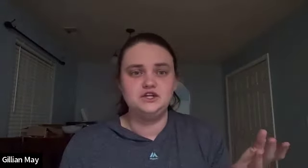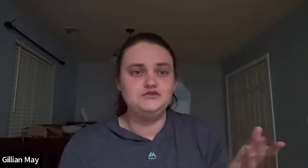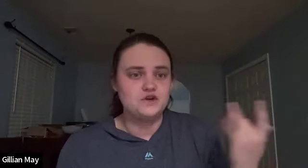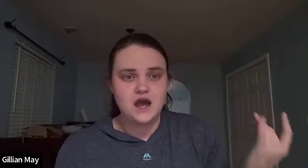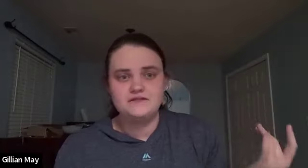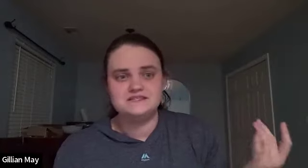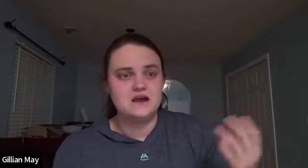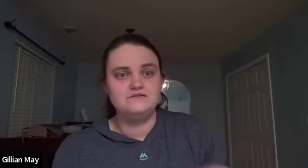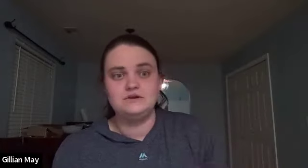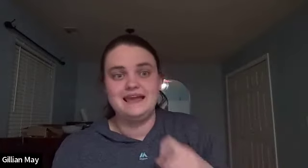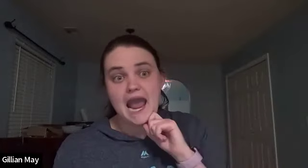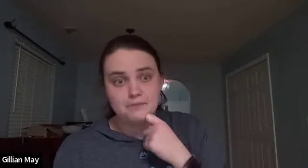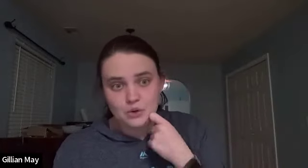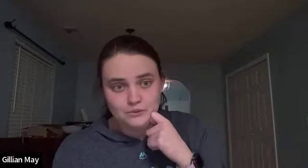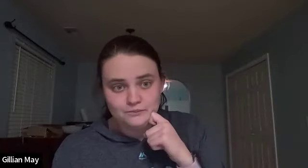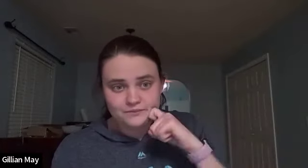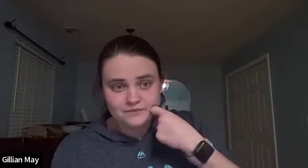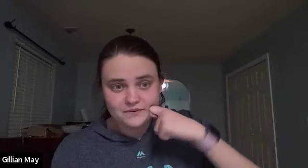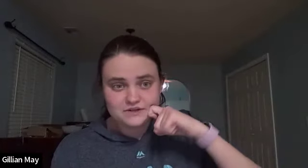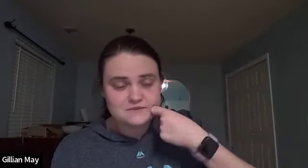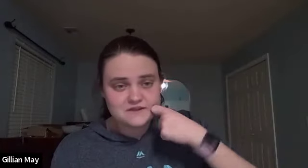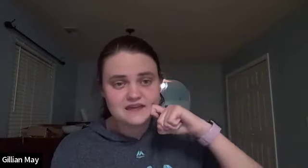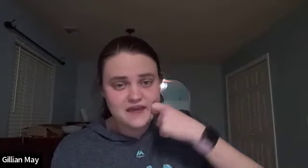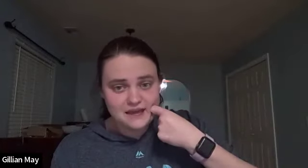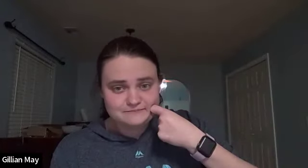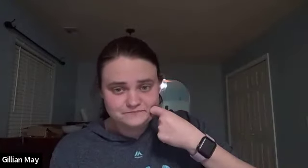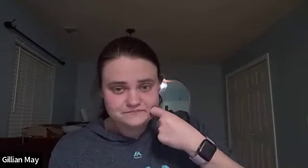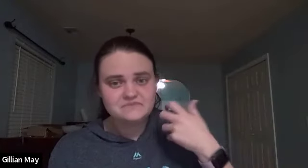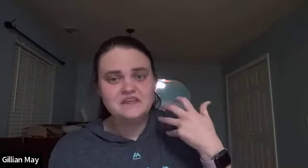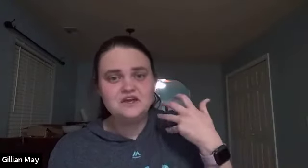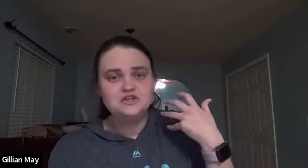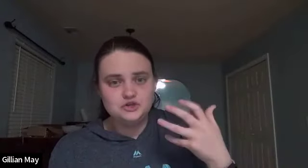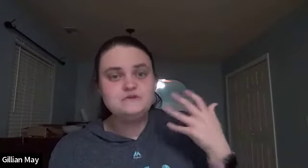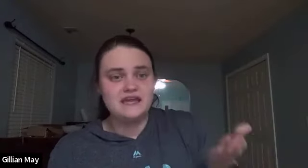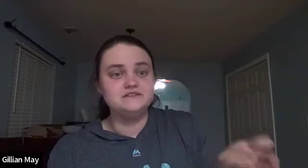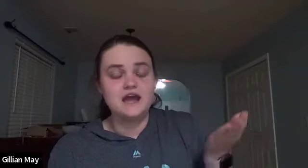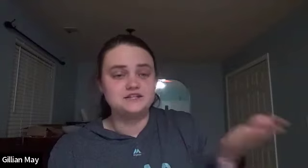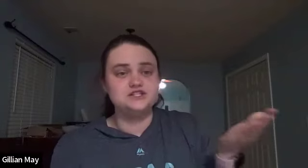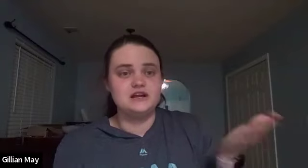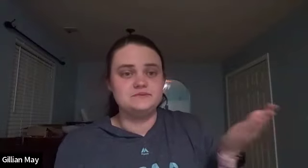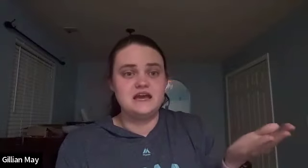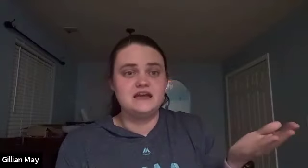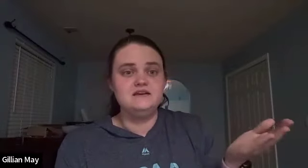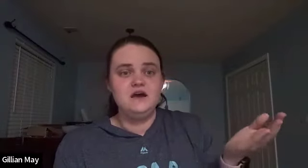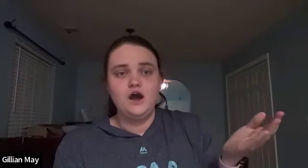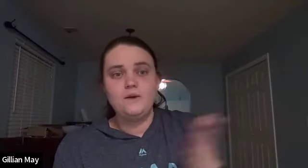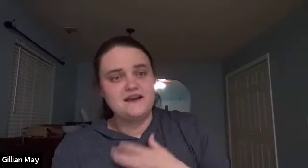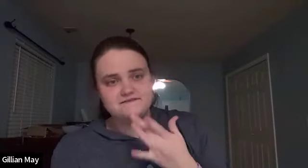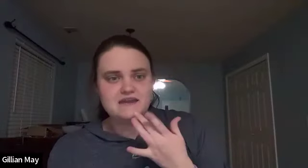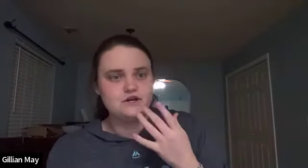you forgot the sign for like apple or something like that, you can actually straight up say, oh, my